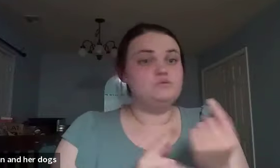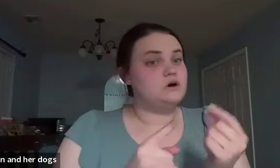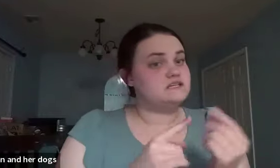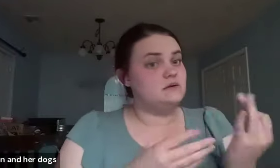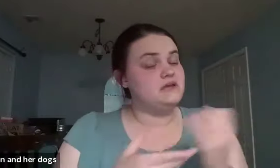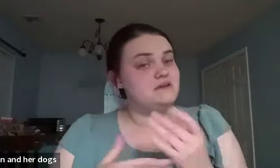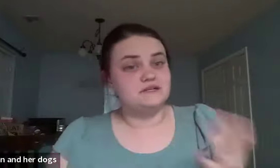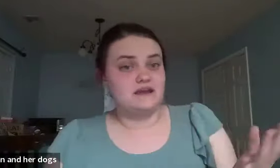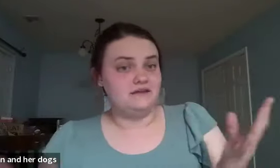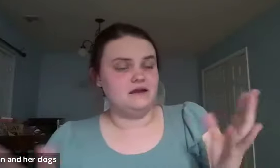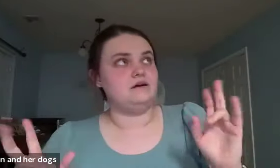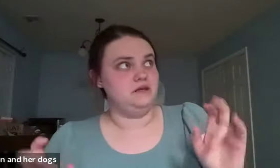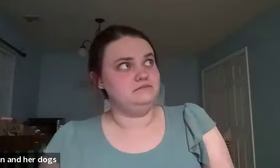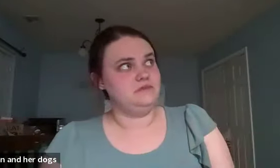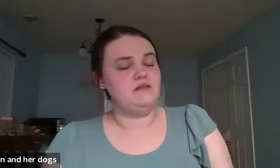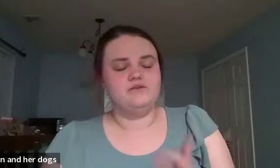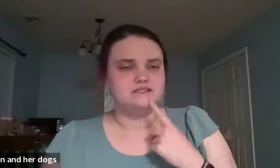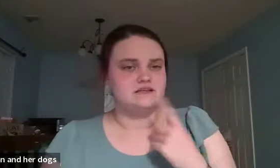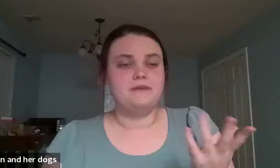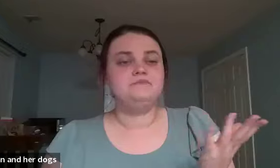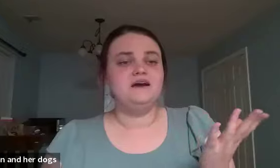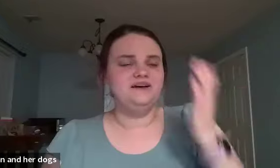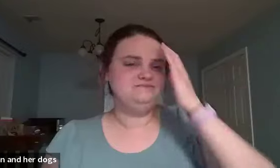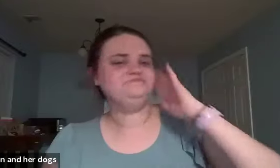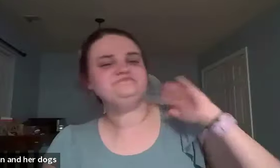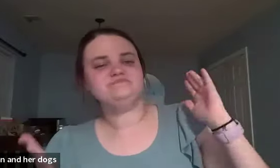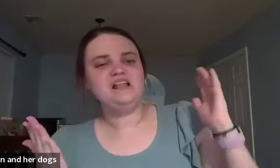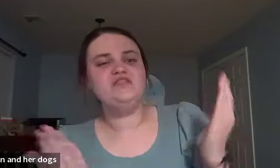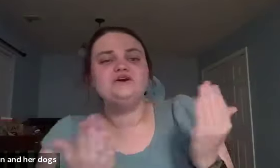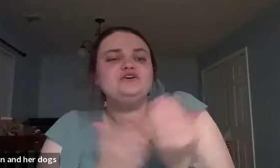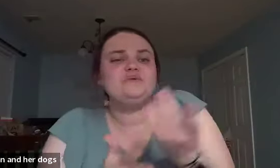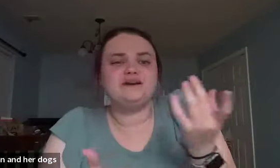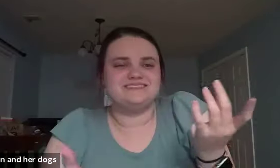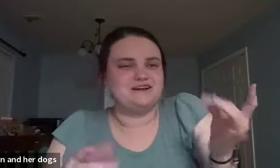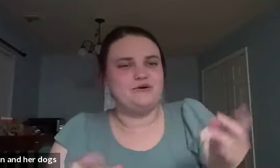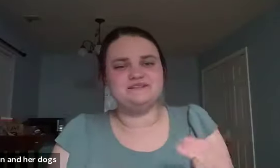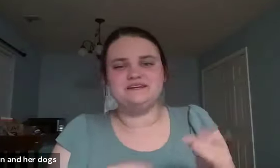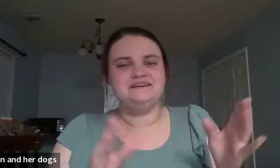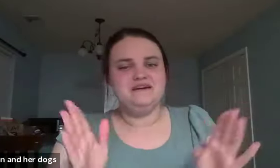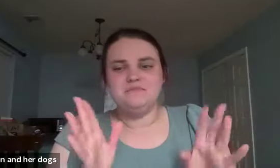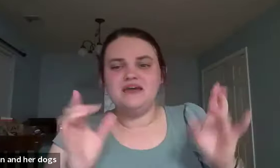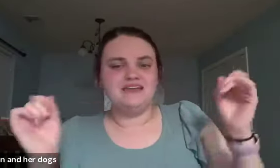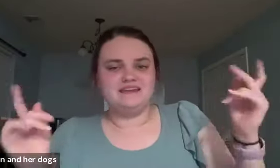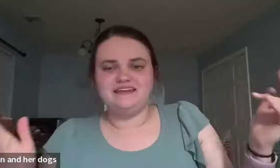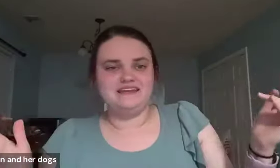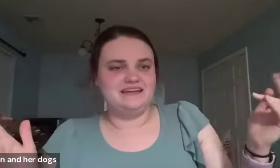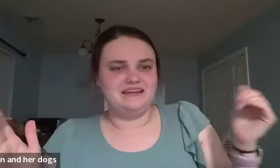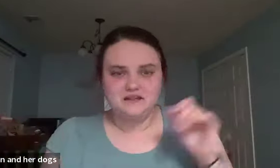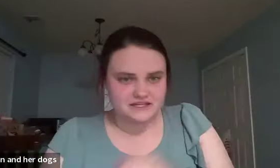new words that come in every day. Not come in. I love how I said that. There are new words that are always being made in